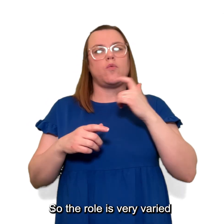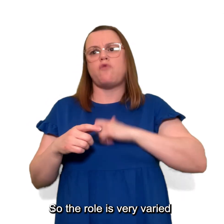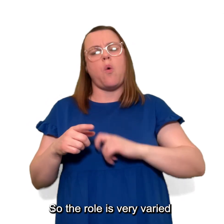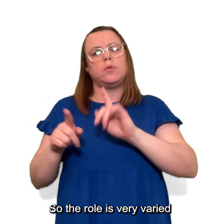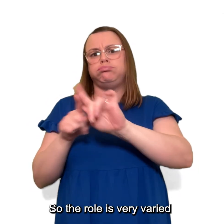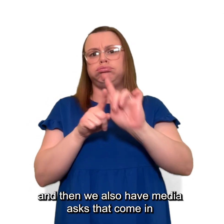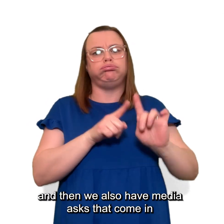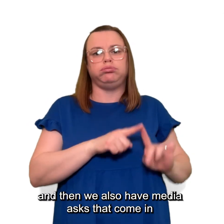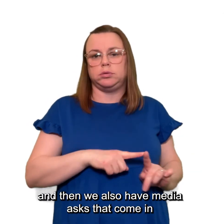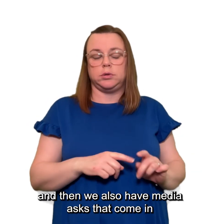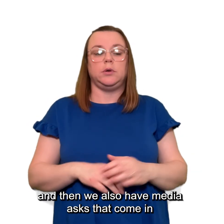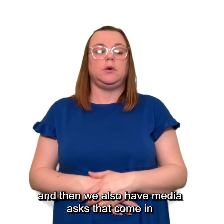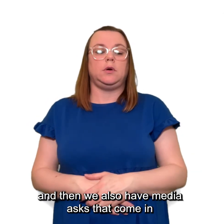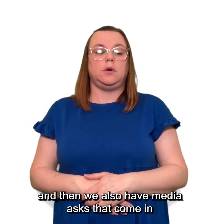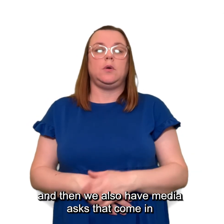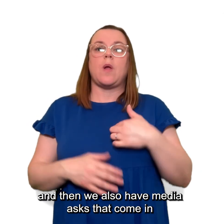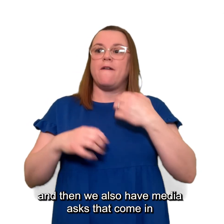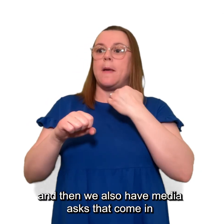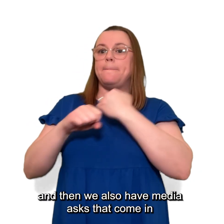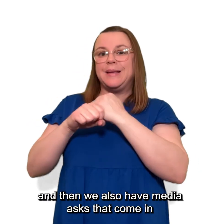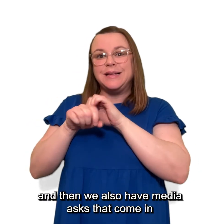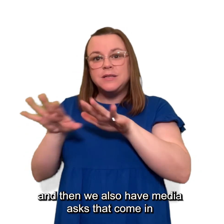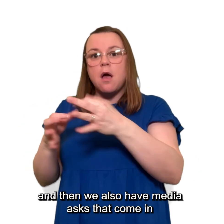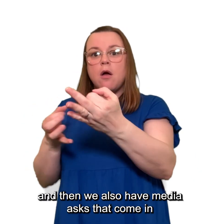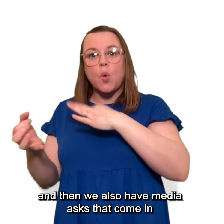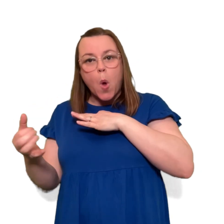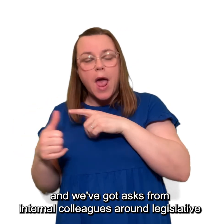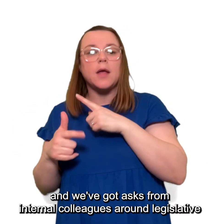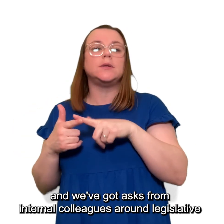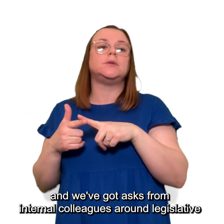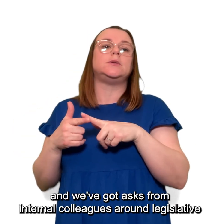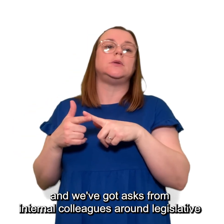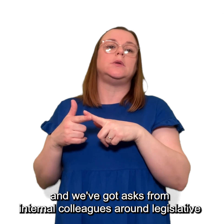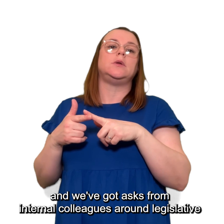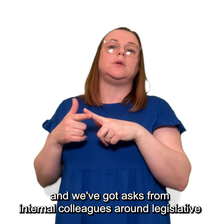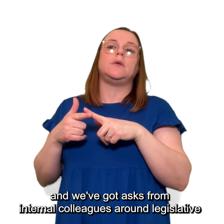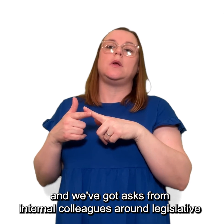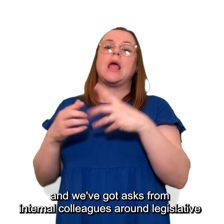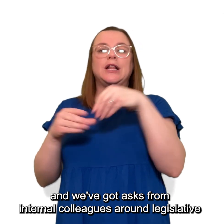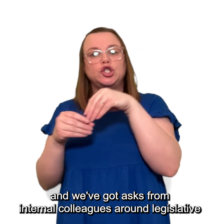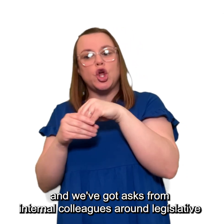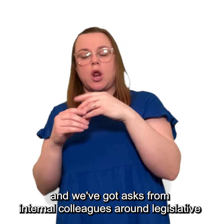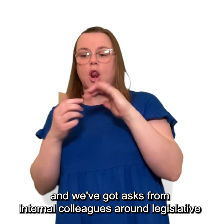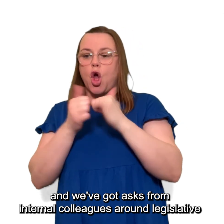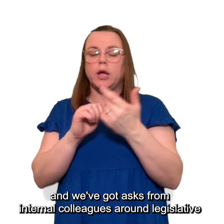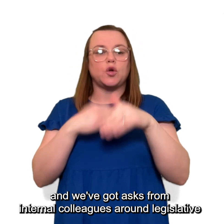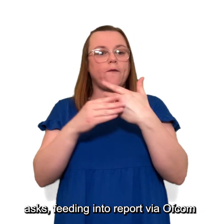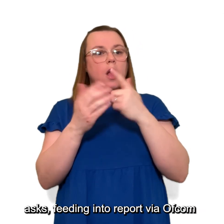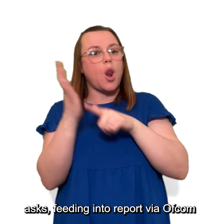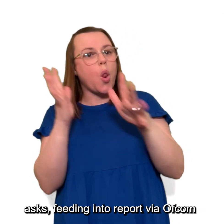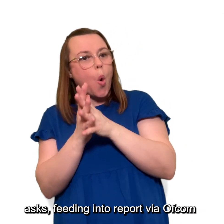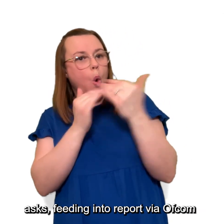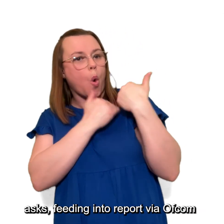the role is very varied. And then we also have media asks that come in. Then we've got asks from internal colleagues around